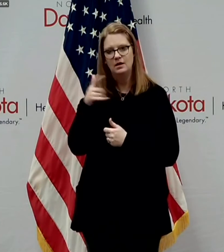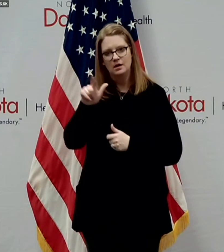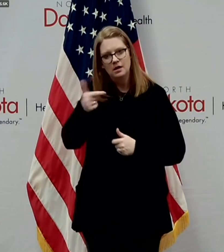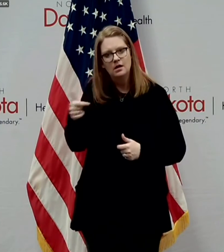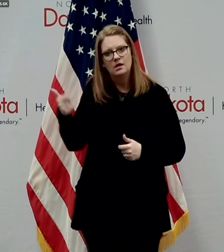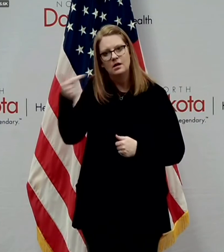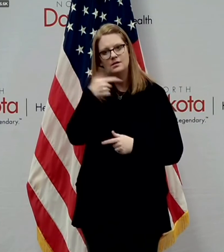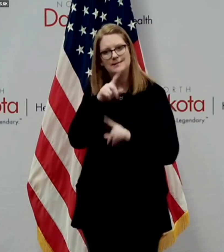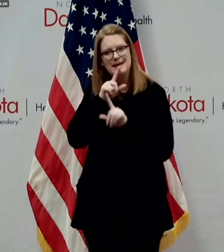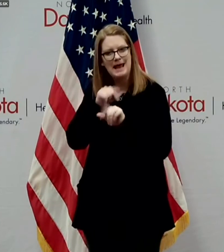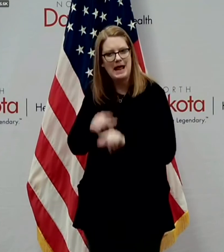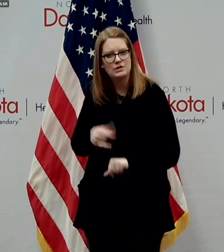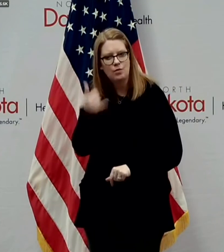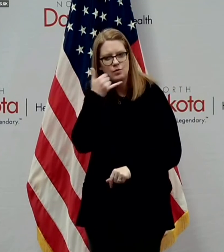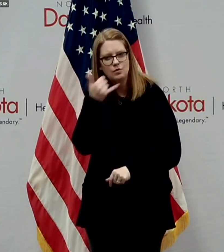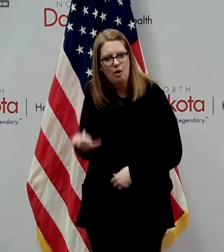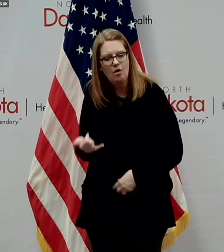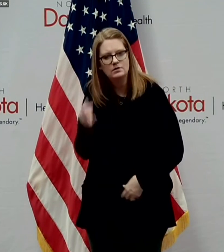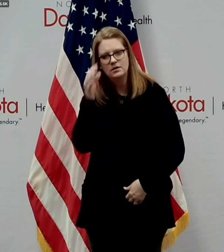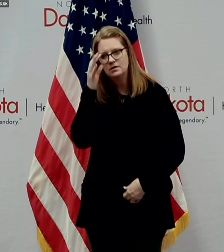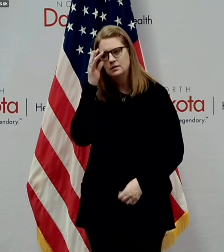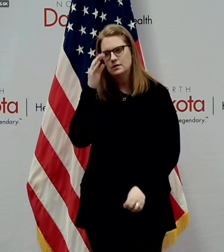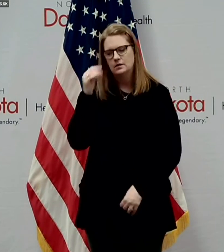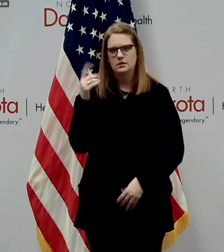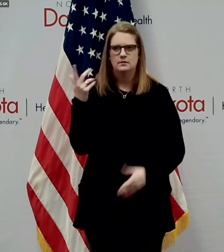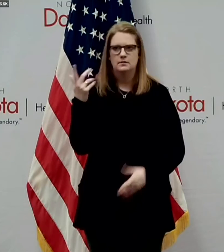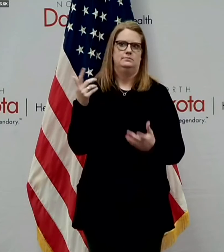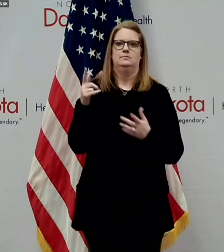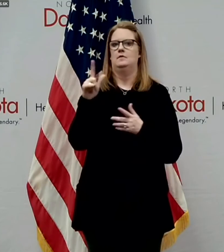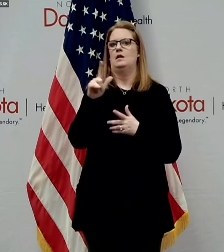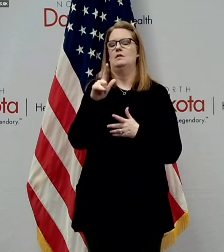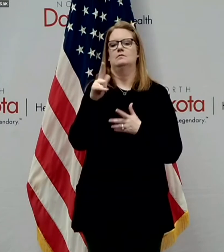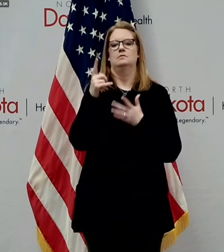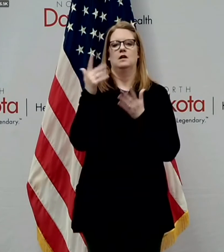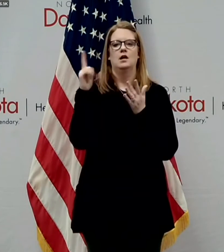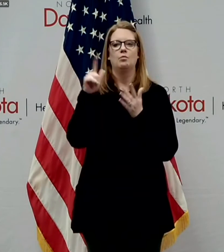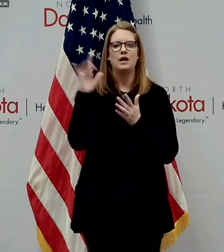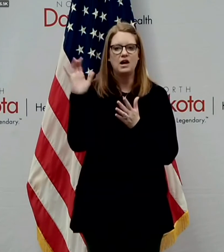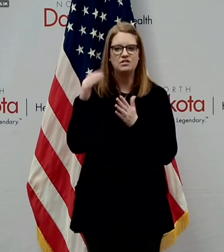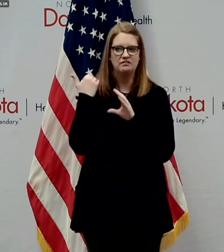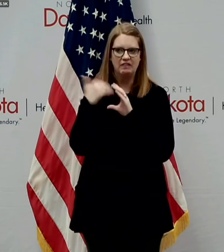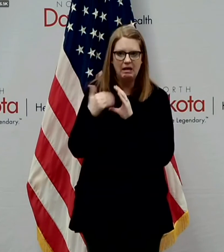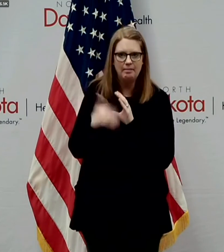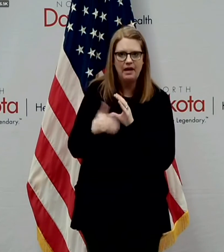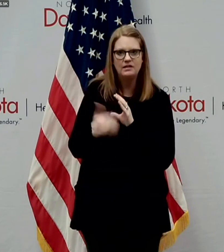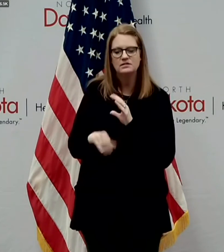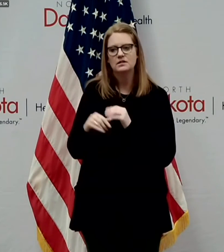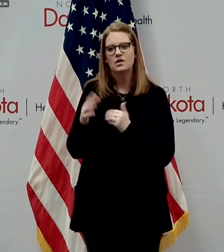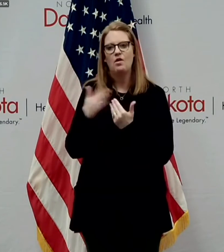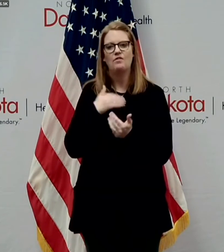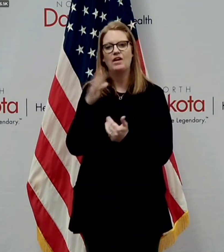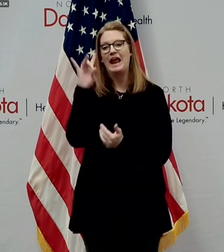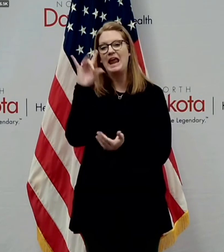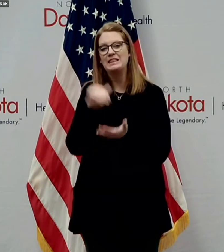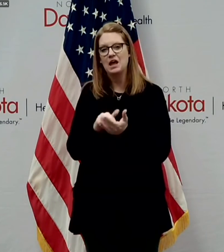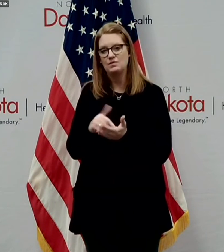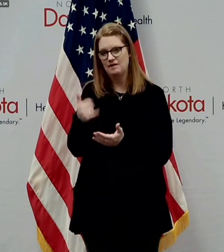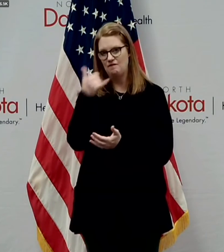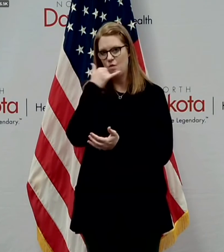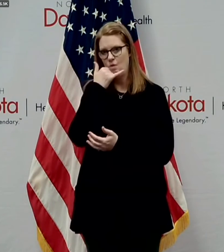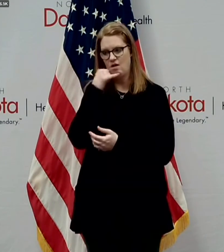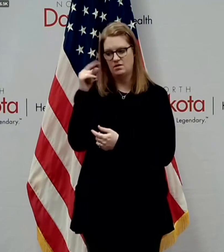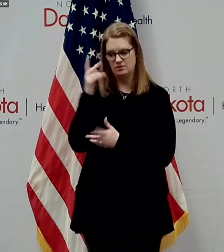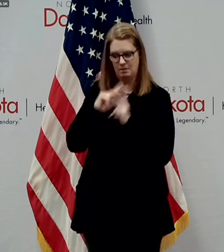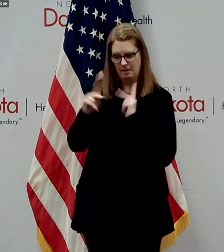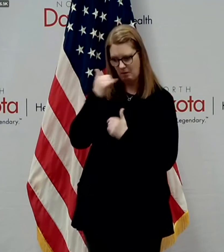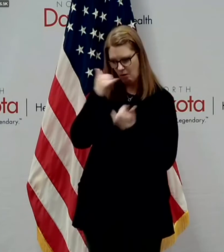to answer those calls. They've answered, hundreds and hundreds of emails and have taken over 8,000 phone calls to those hotlines,